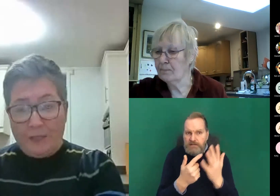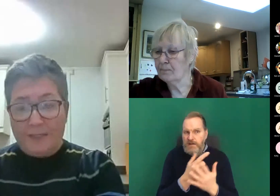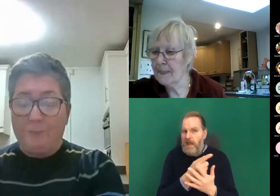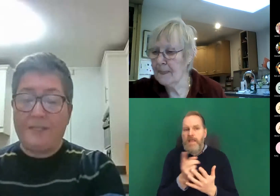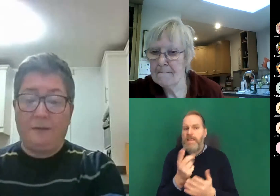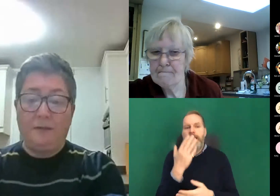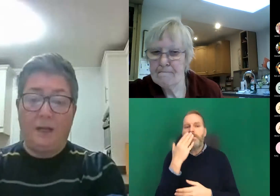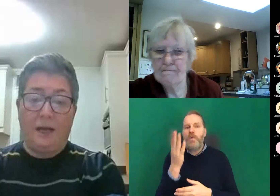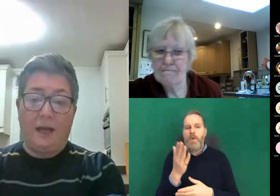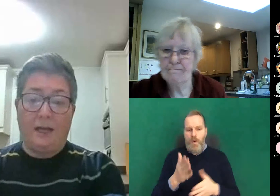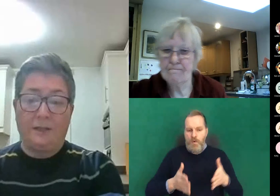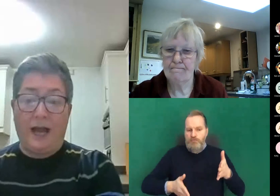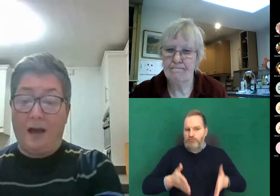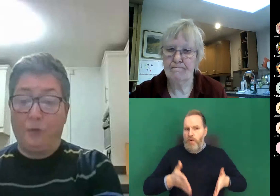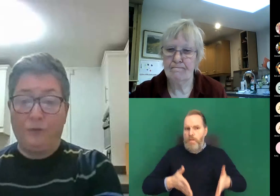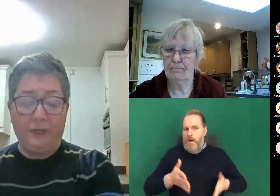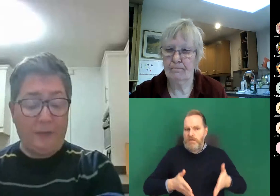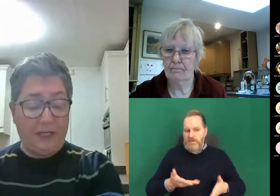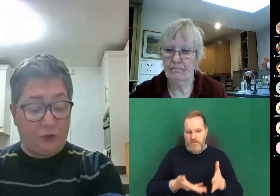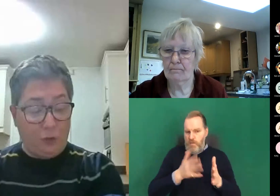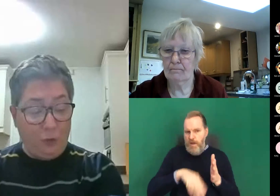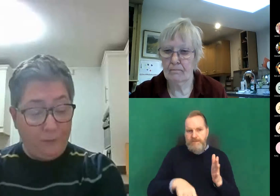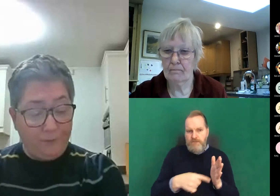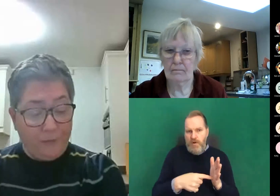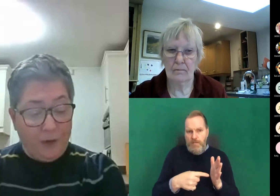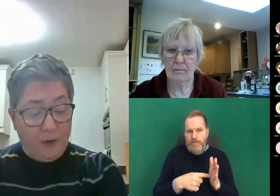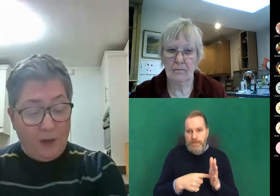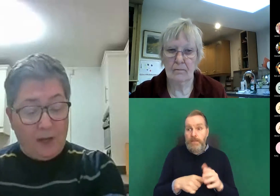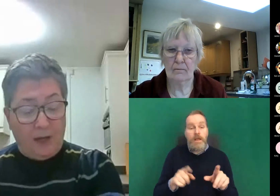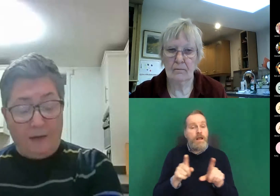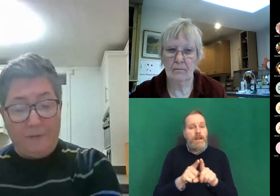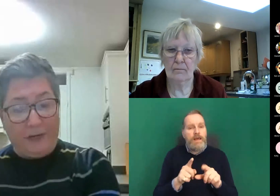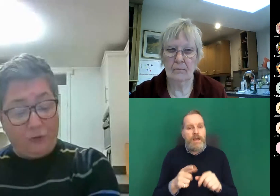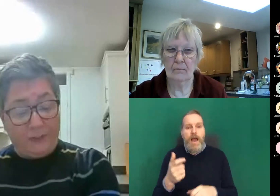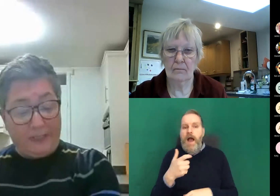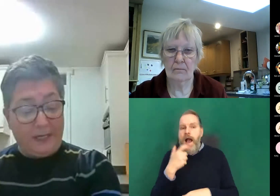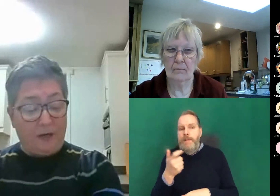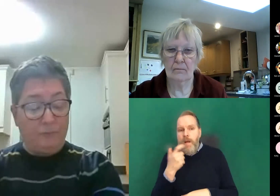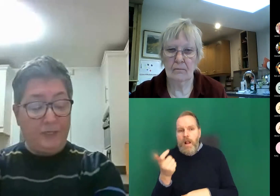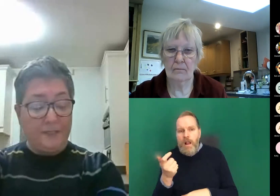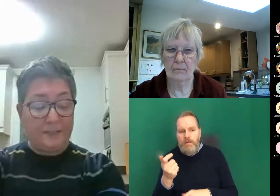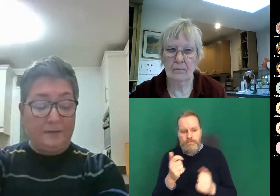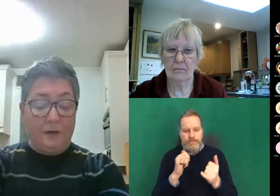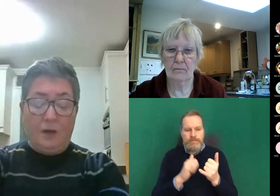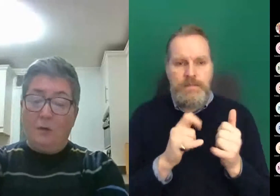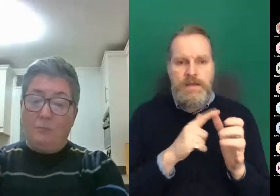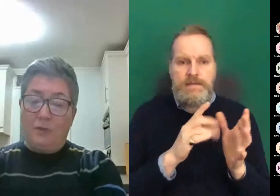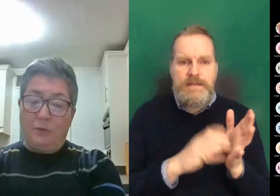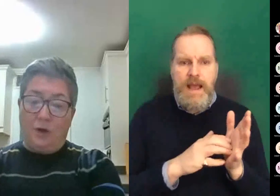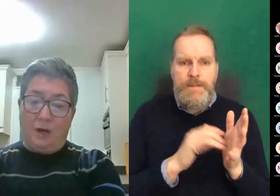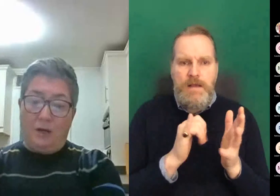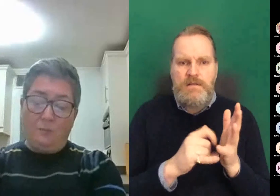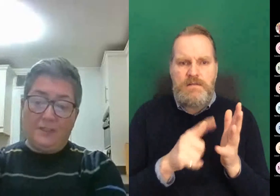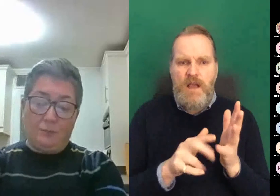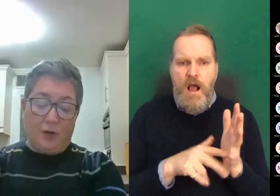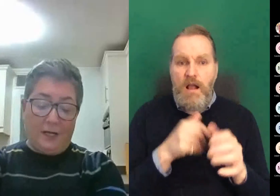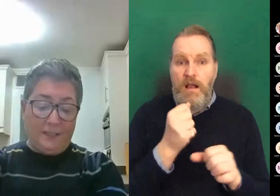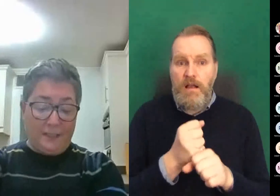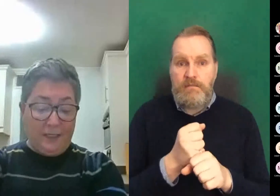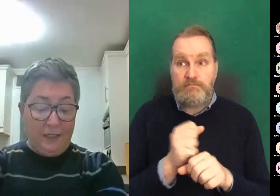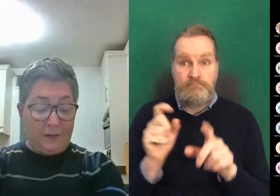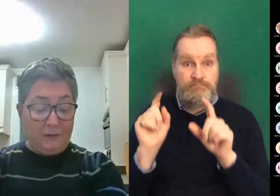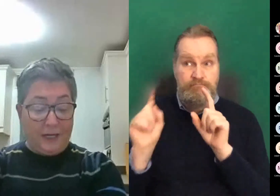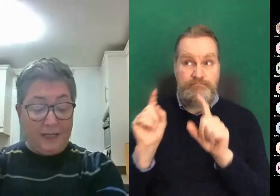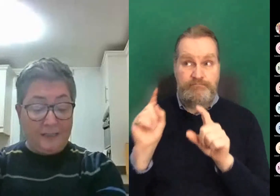beginnings. Samsung and Apple, they're the big two tech companies. But you'd